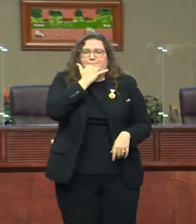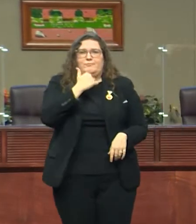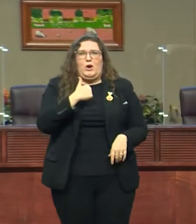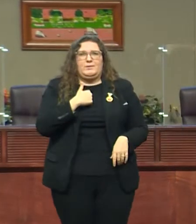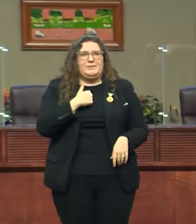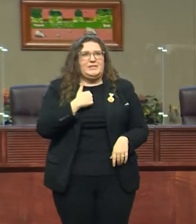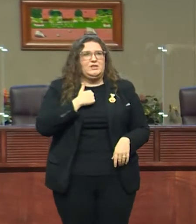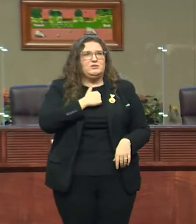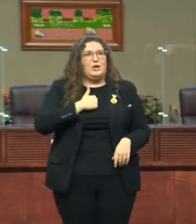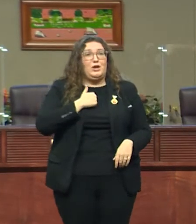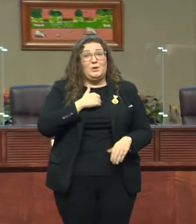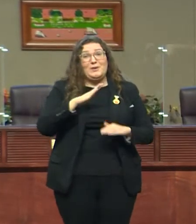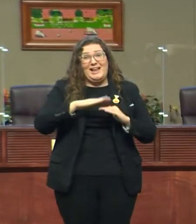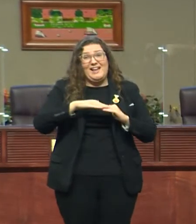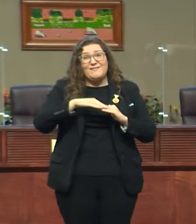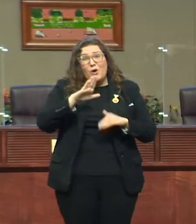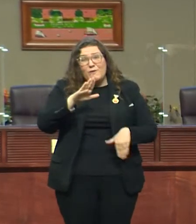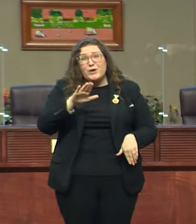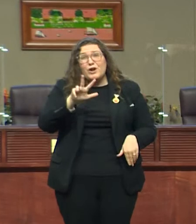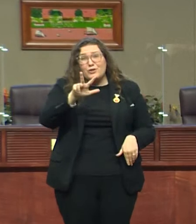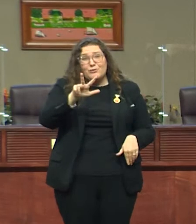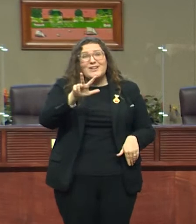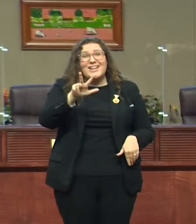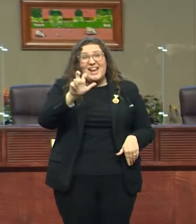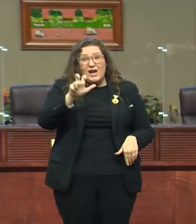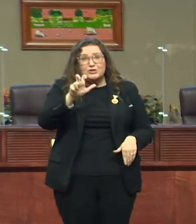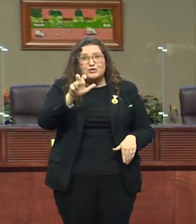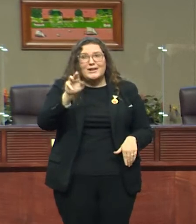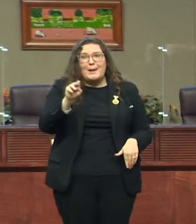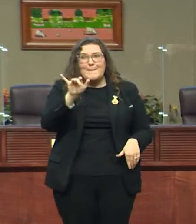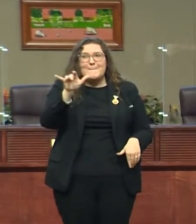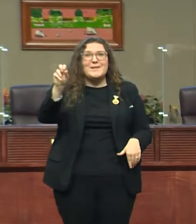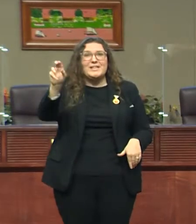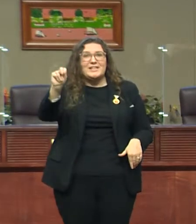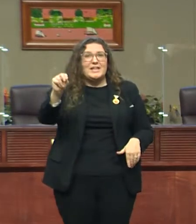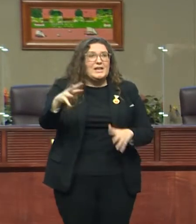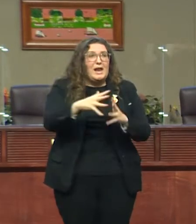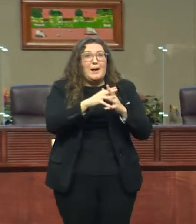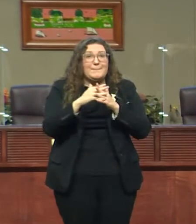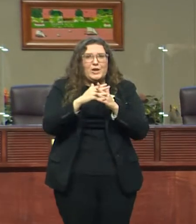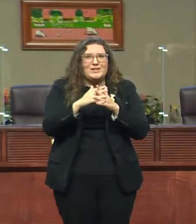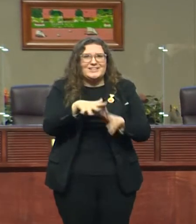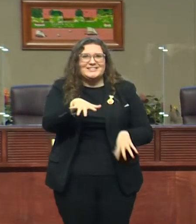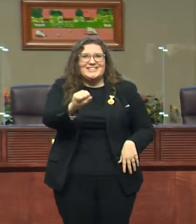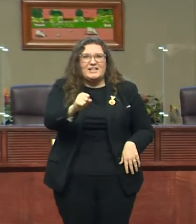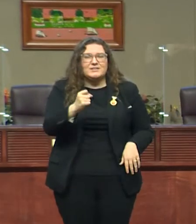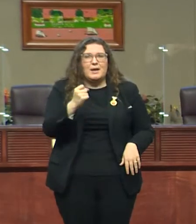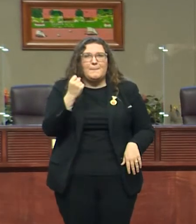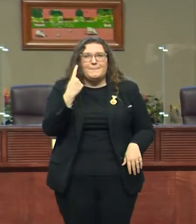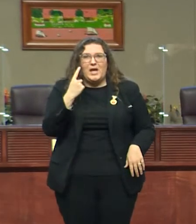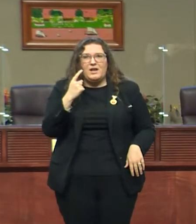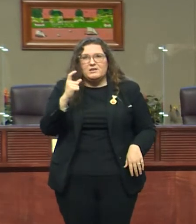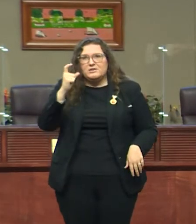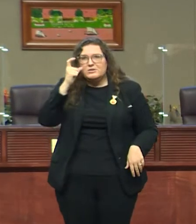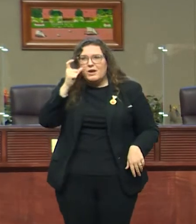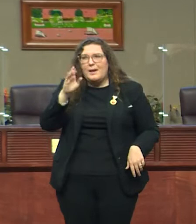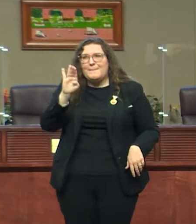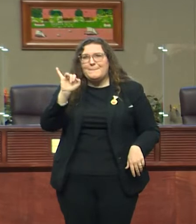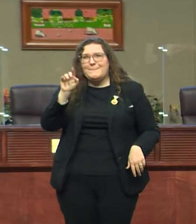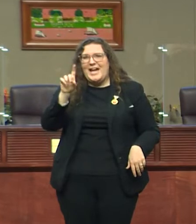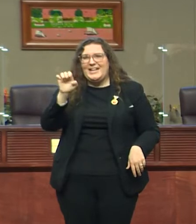over 300 million Americans, but the Biden administration committed to